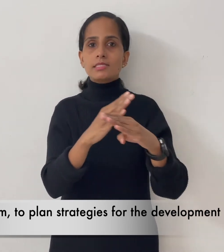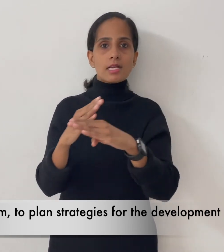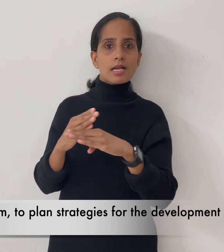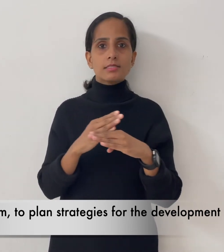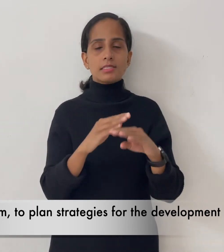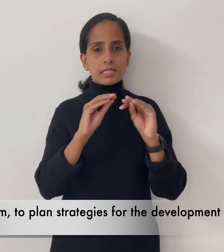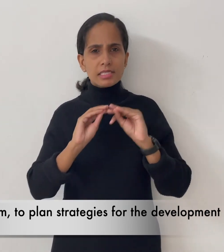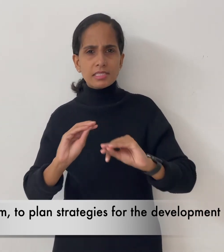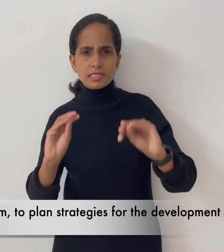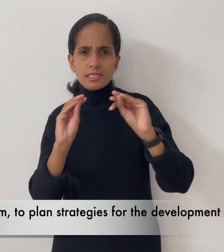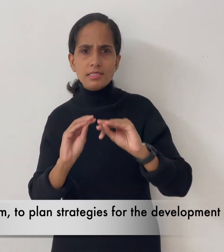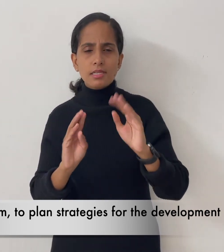of the child.